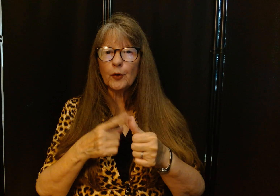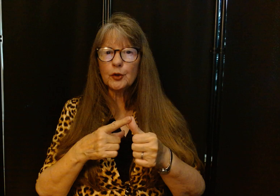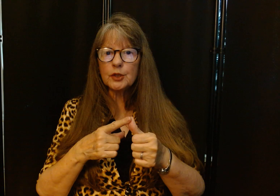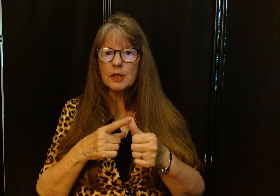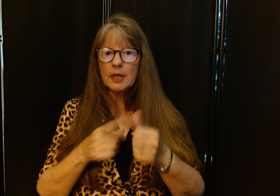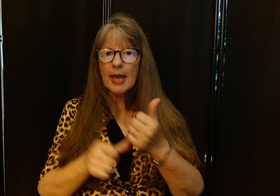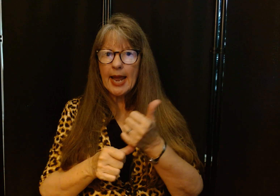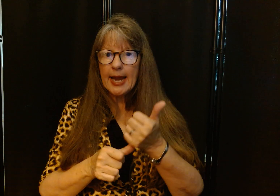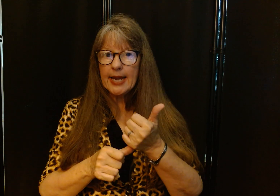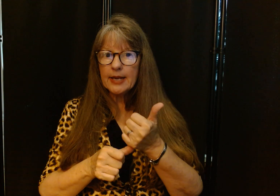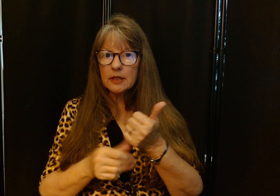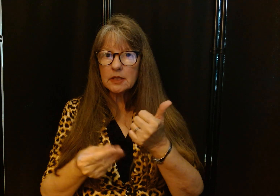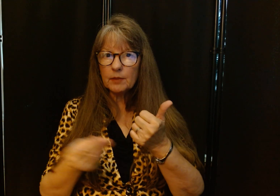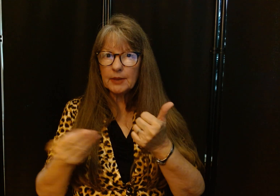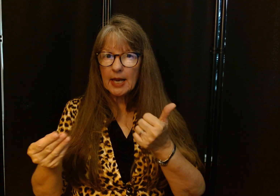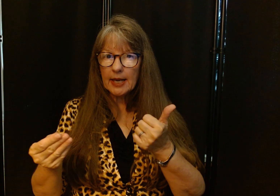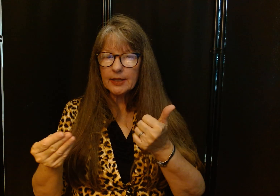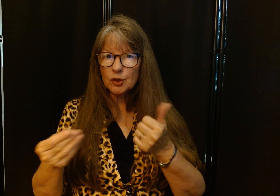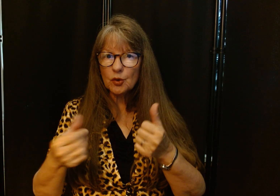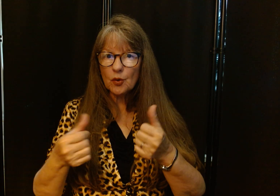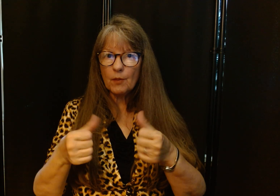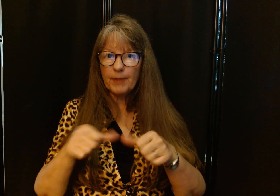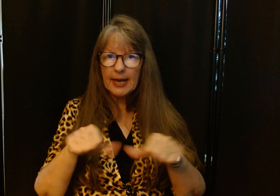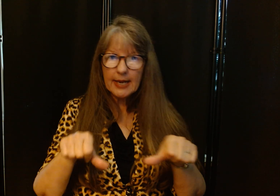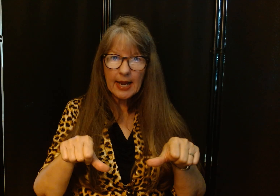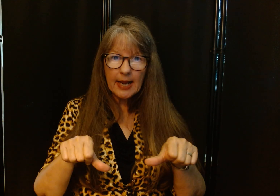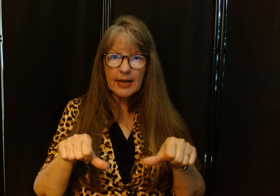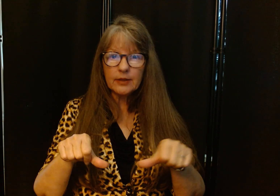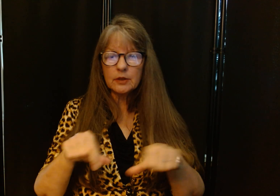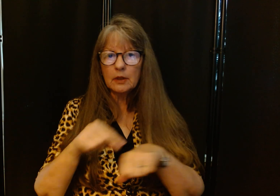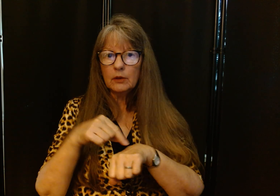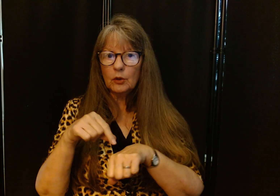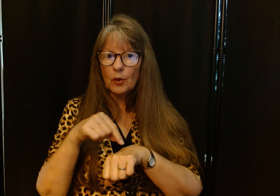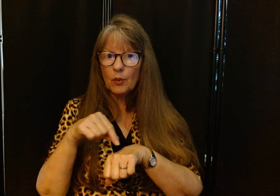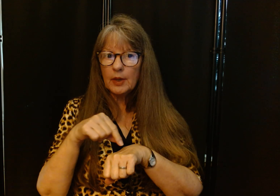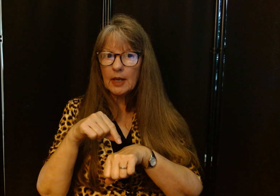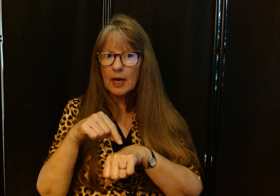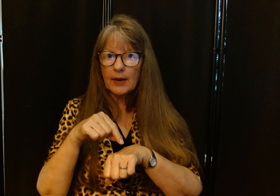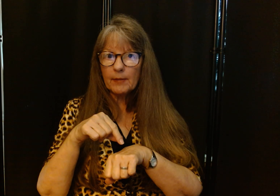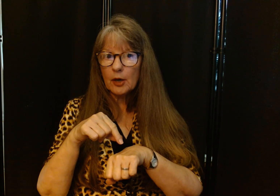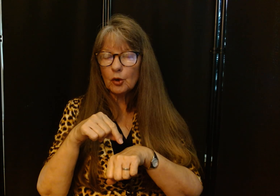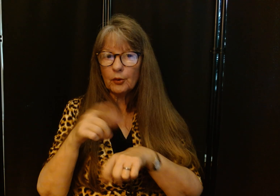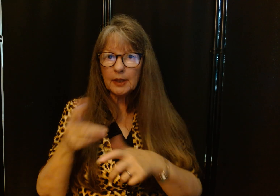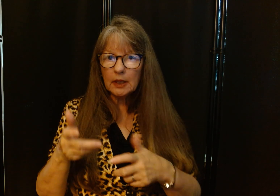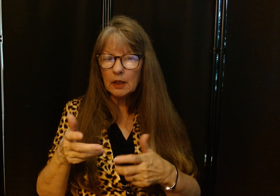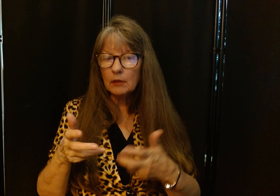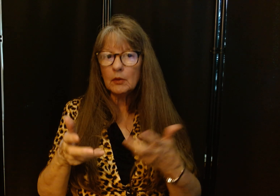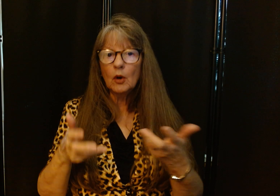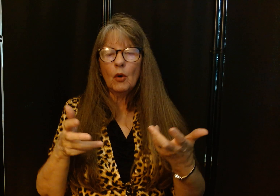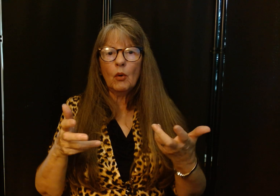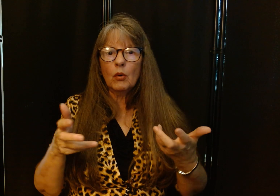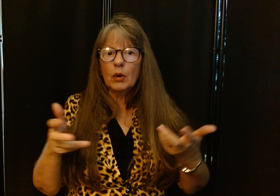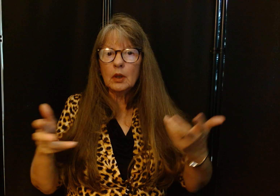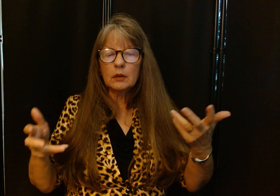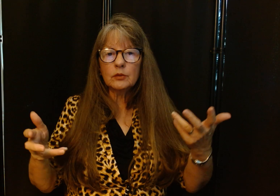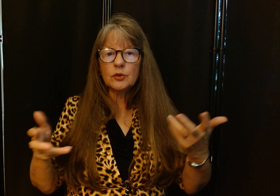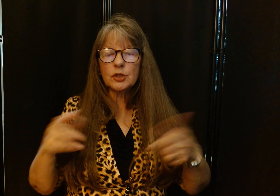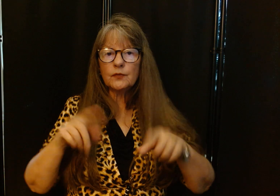first aid supplies, Band-Aids, any kind of antibiotic cream, or just